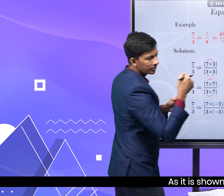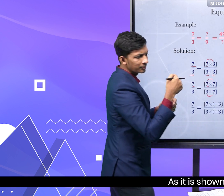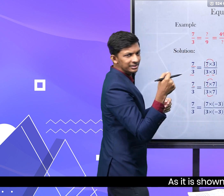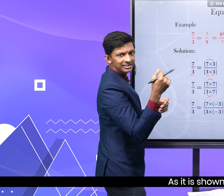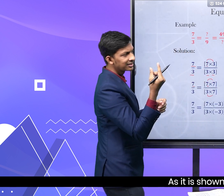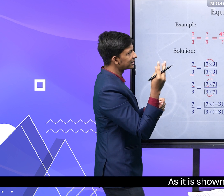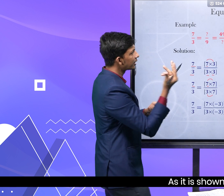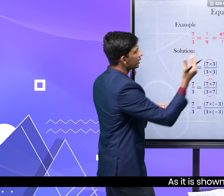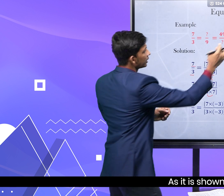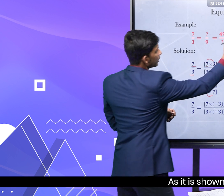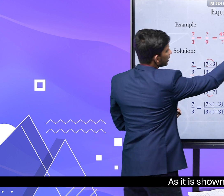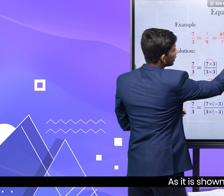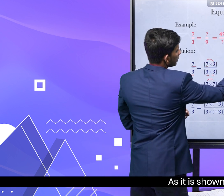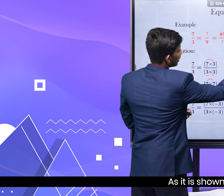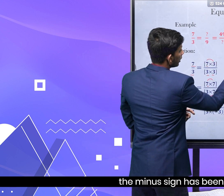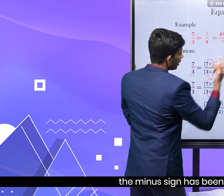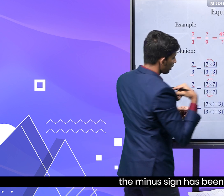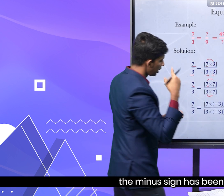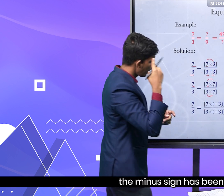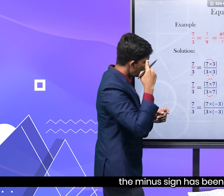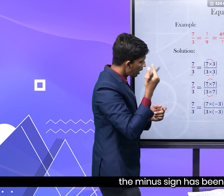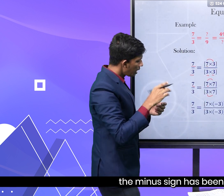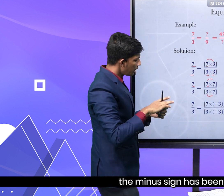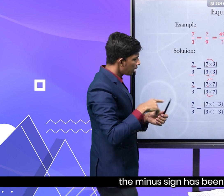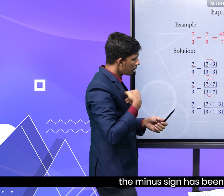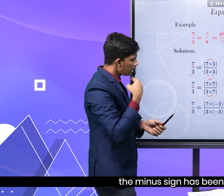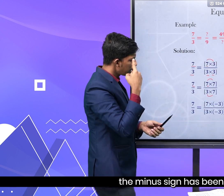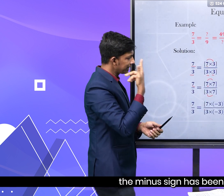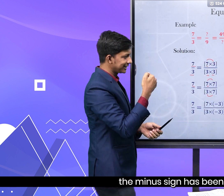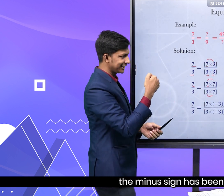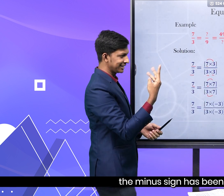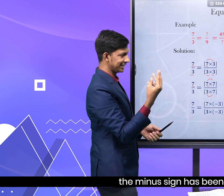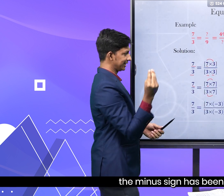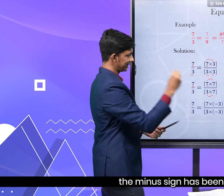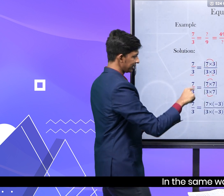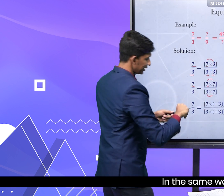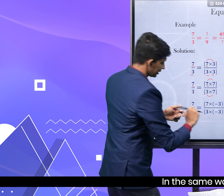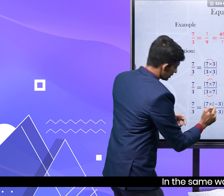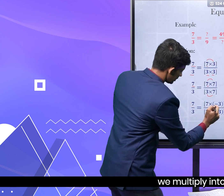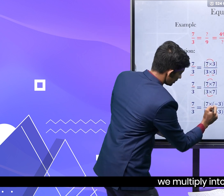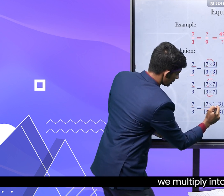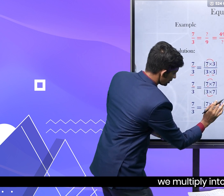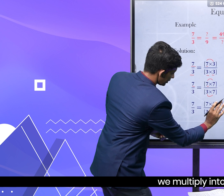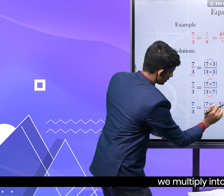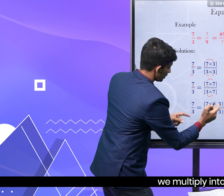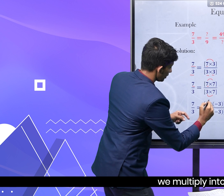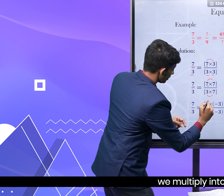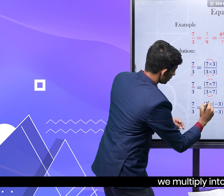shown. The minus sign has been given to minus 21. In the same way, we multiply into minus